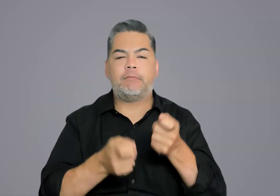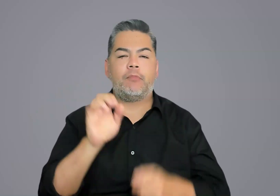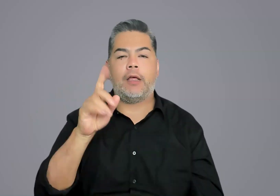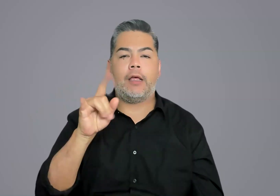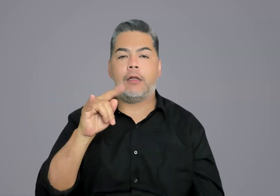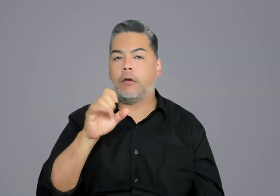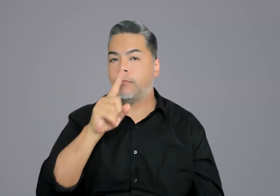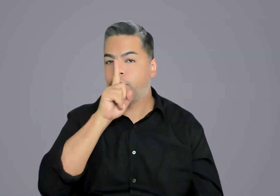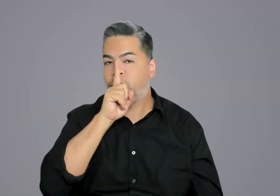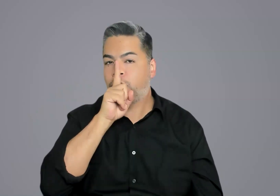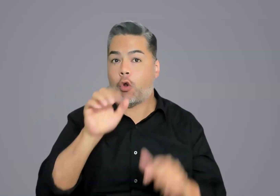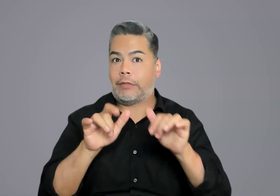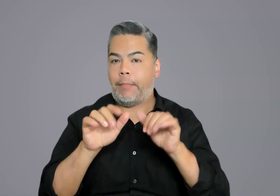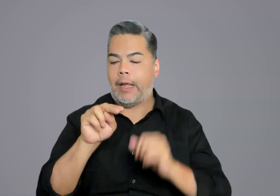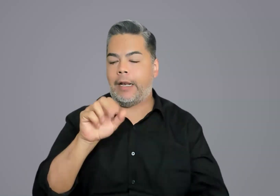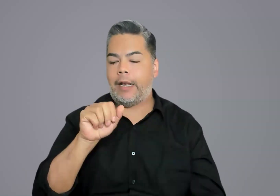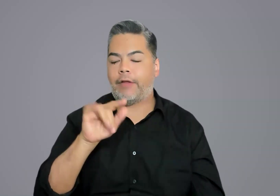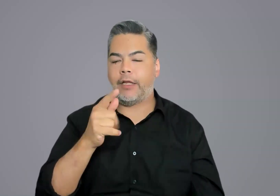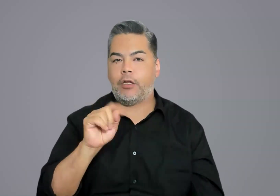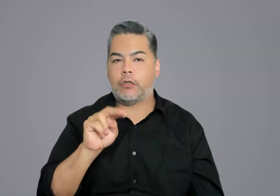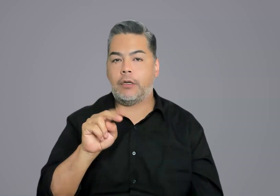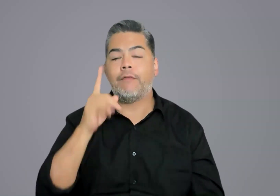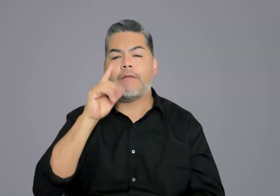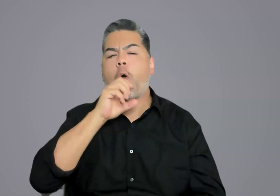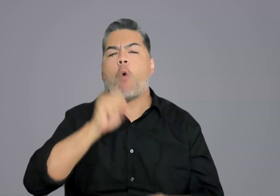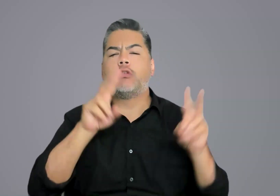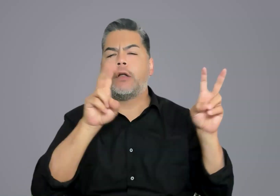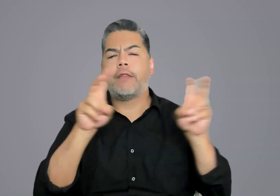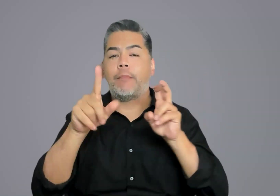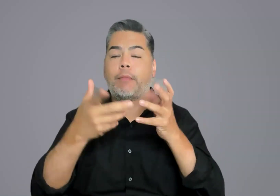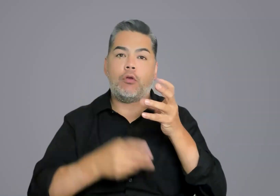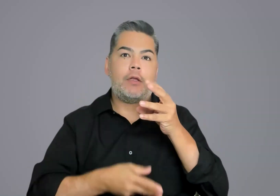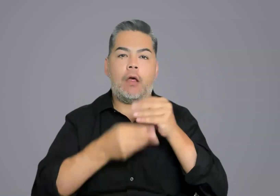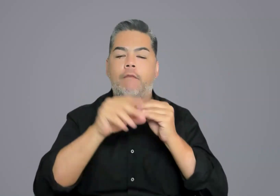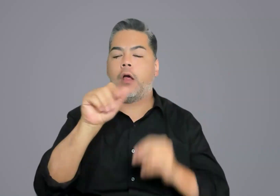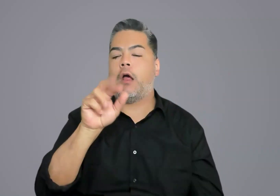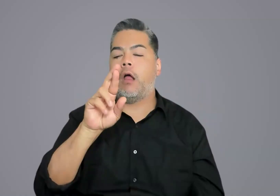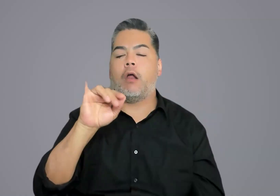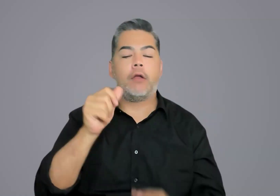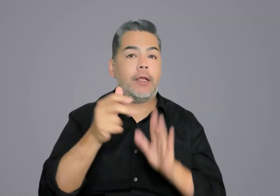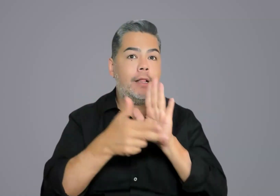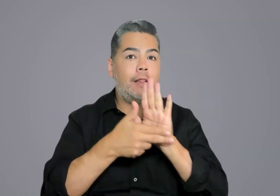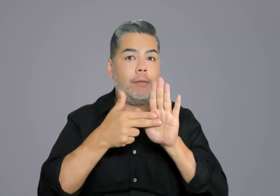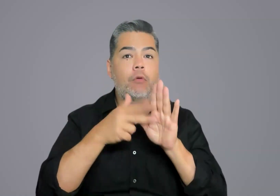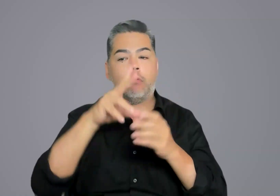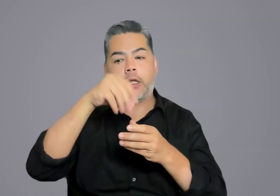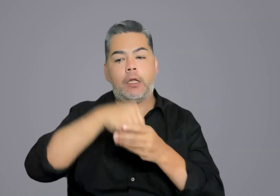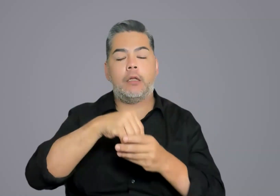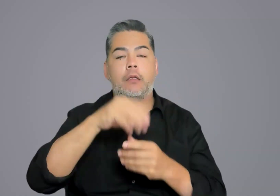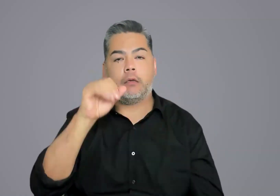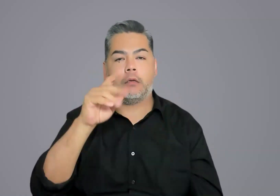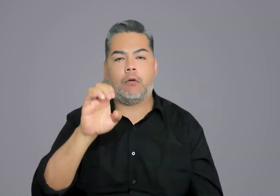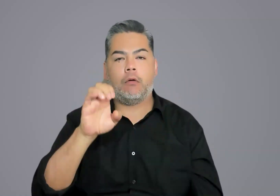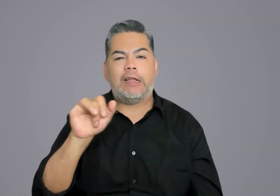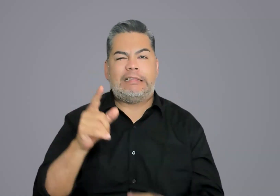label. If you have an older theme, you may find you need to add an ARIA label in your codebase and just make sure to leave off that